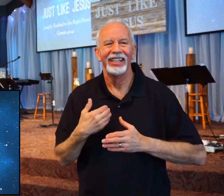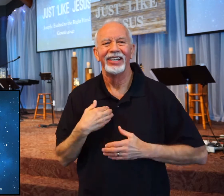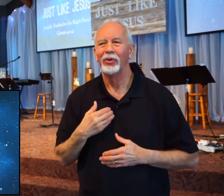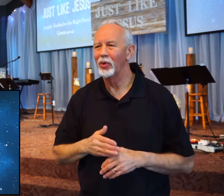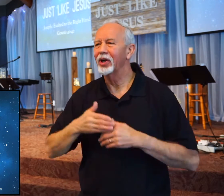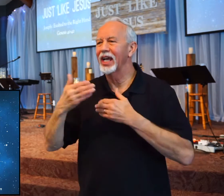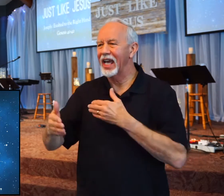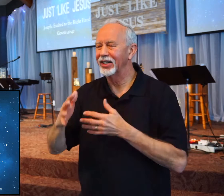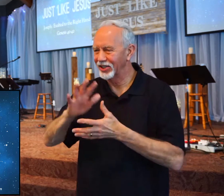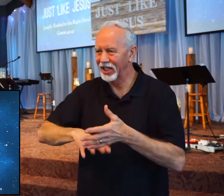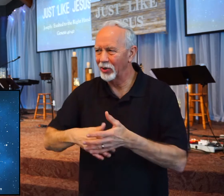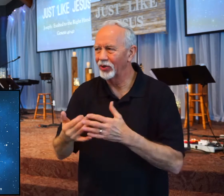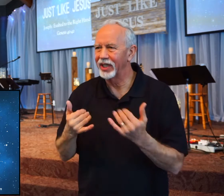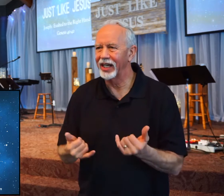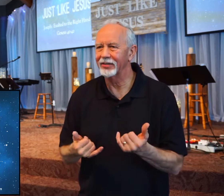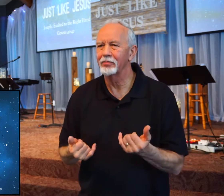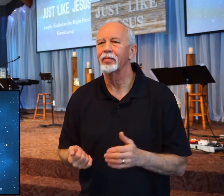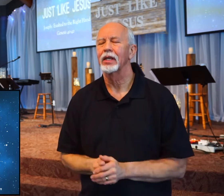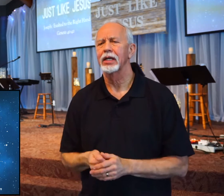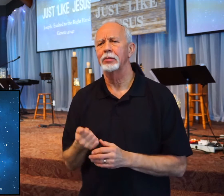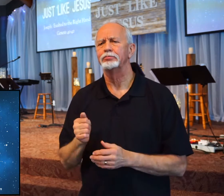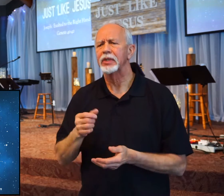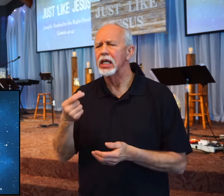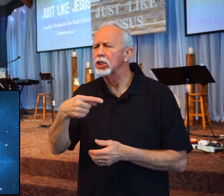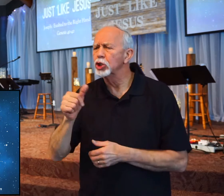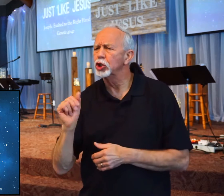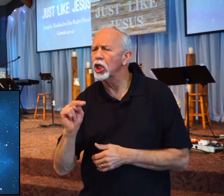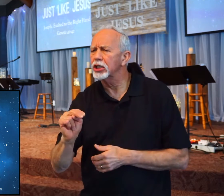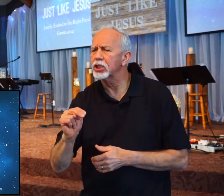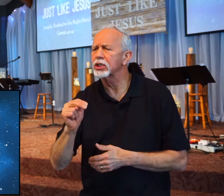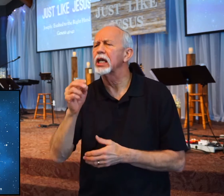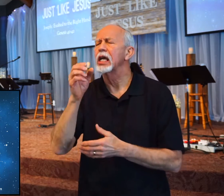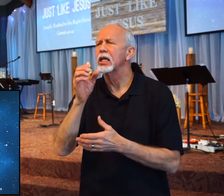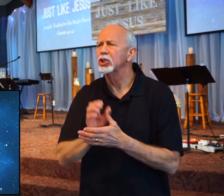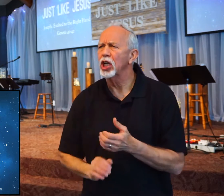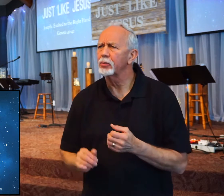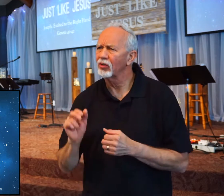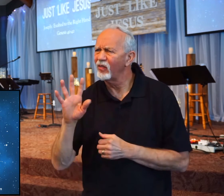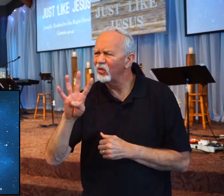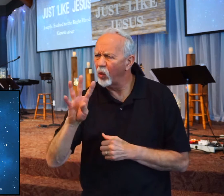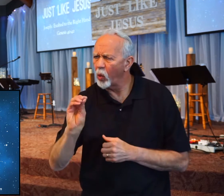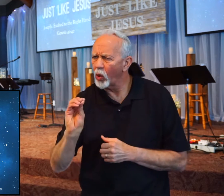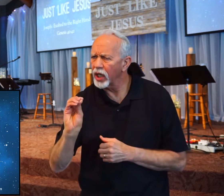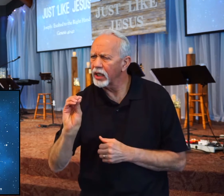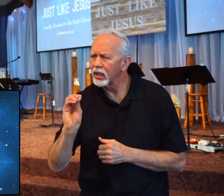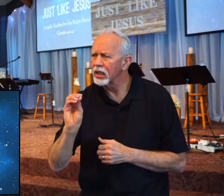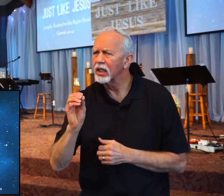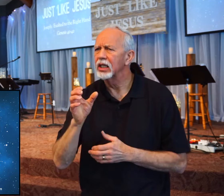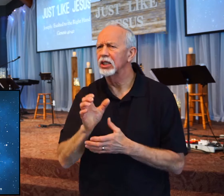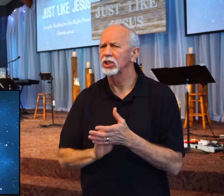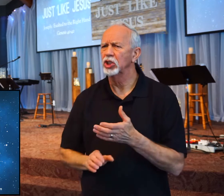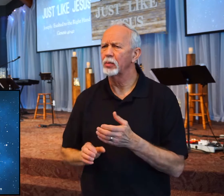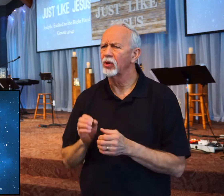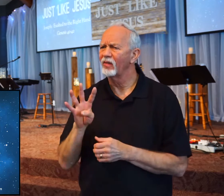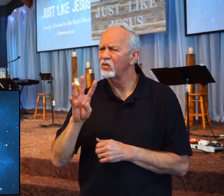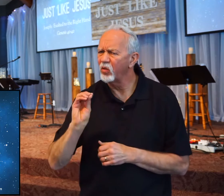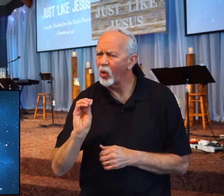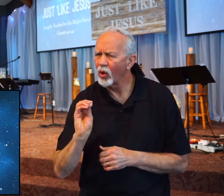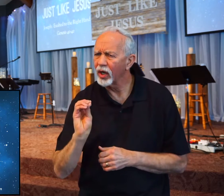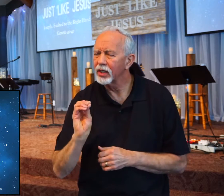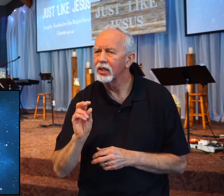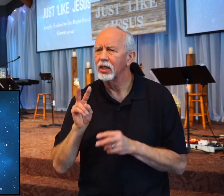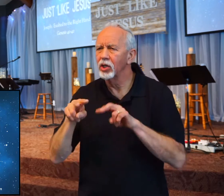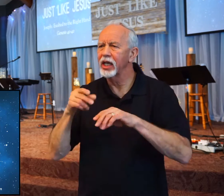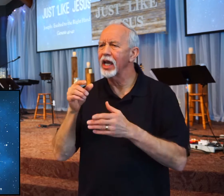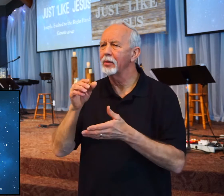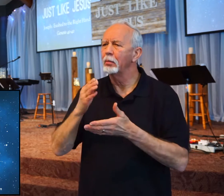here today. Turn with me, if you will, to Genesis chapter number 40. Genesis 40. We're going to look at